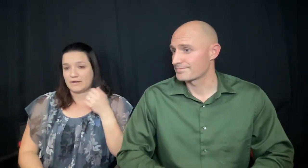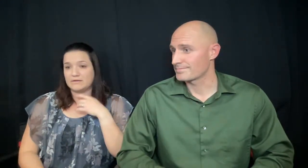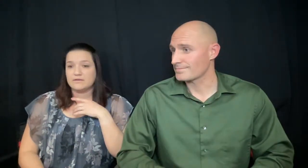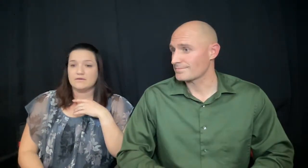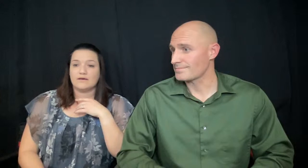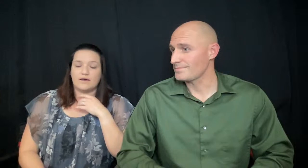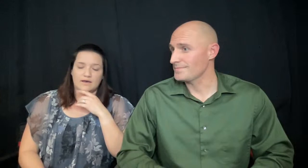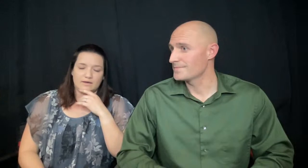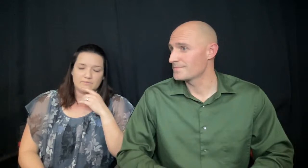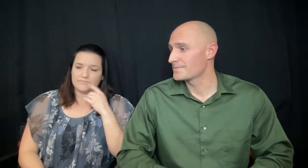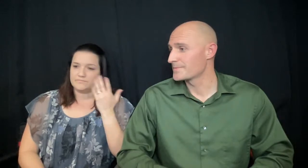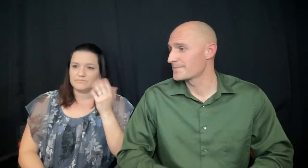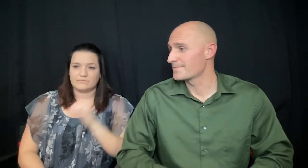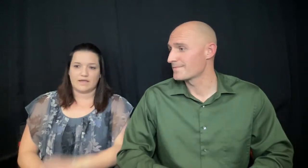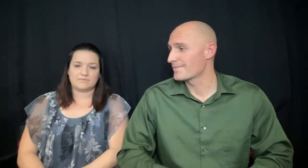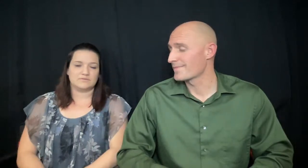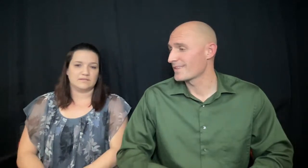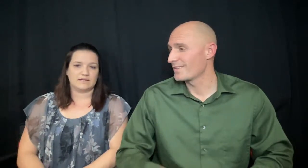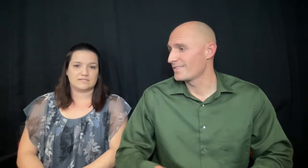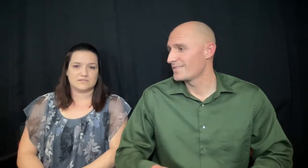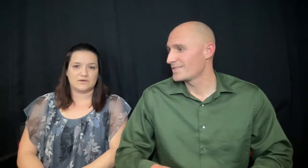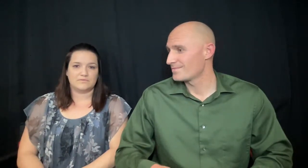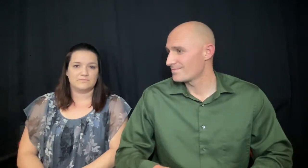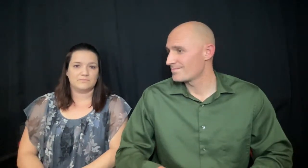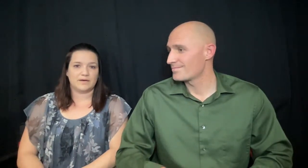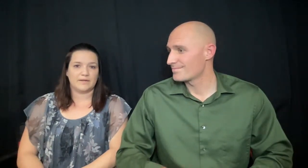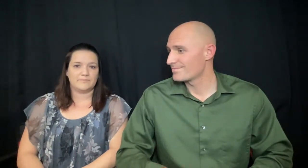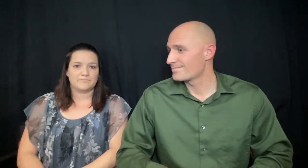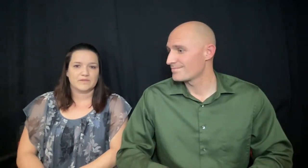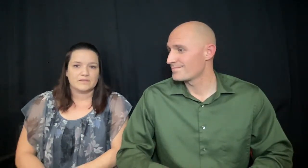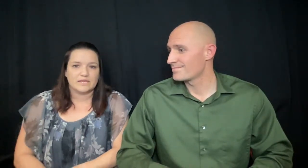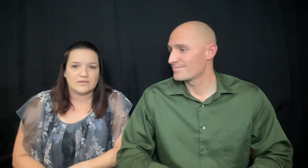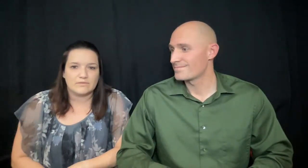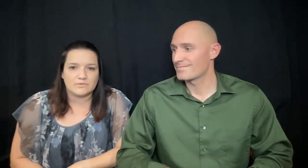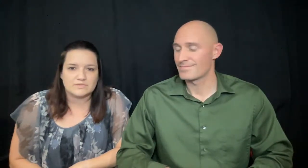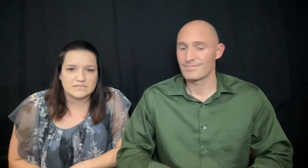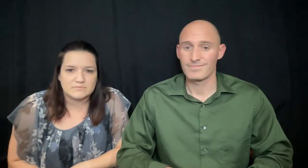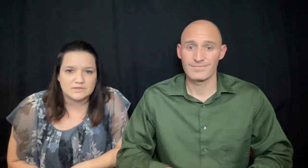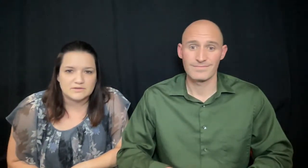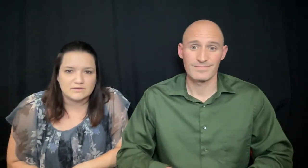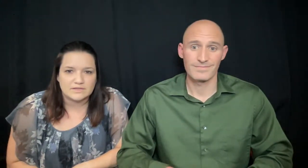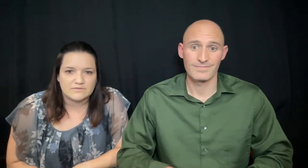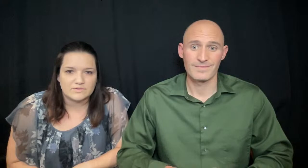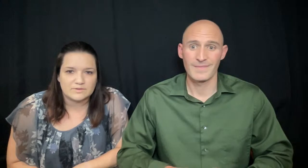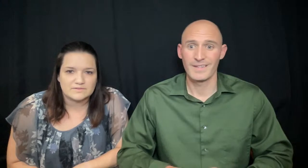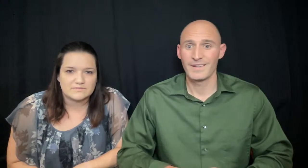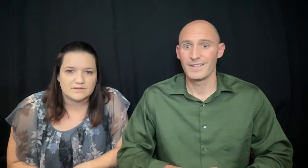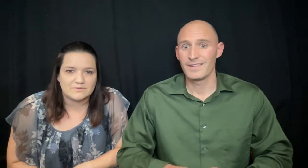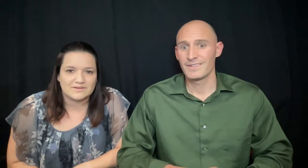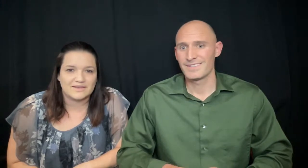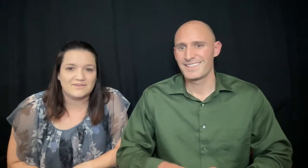it. Absolutely let us know. But thank you. I'm going to email you, and thank you for pronouncing my name quickly. Oh, you're